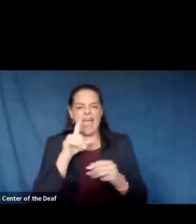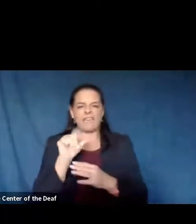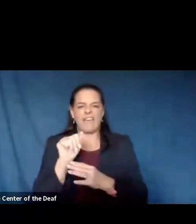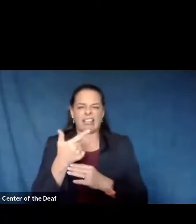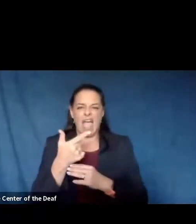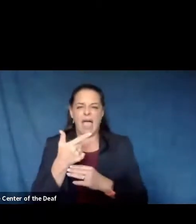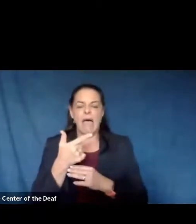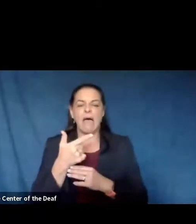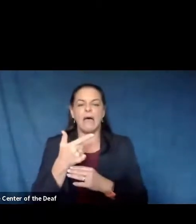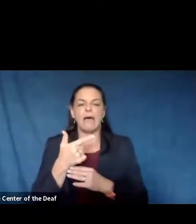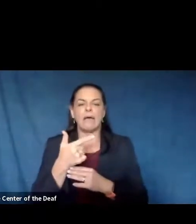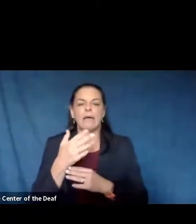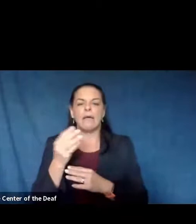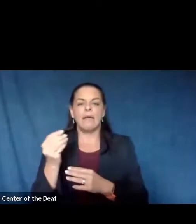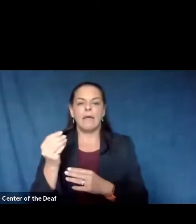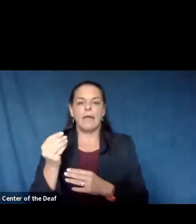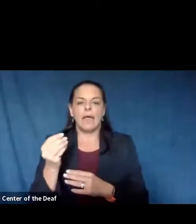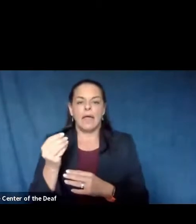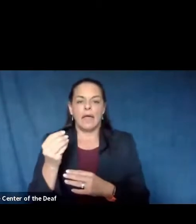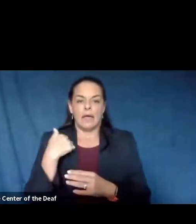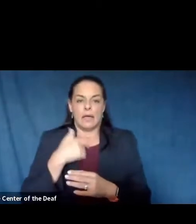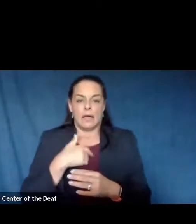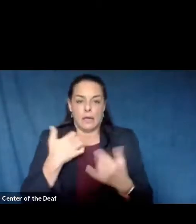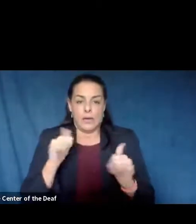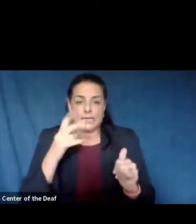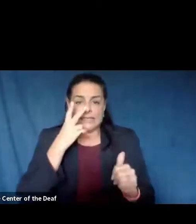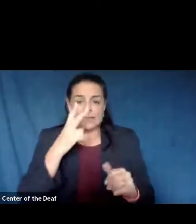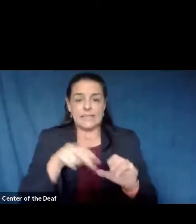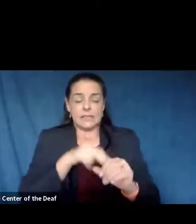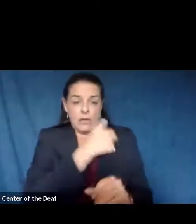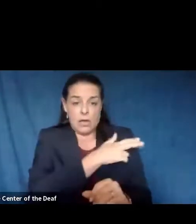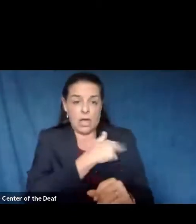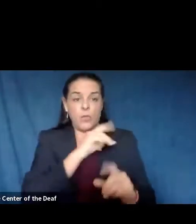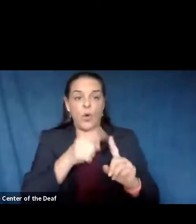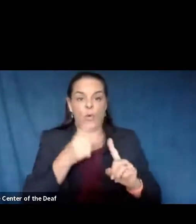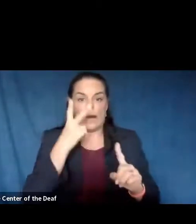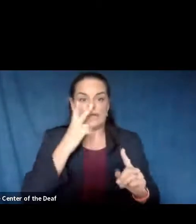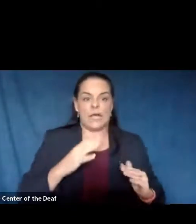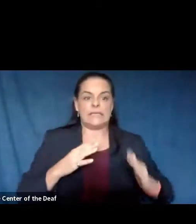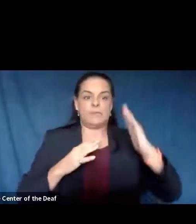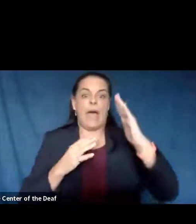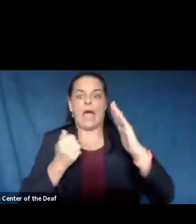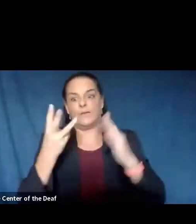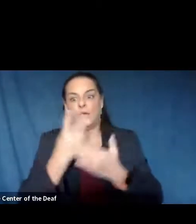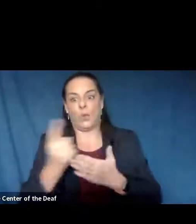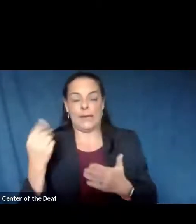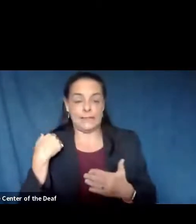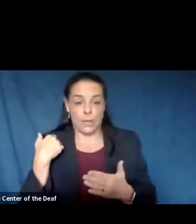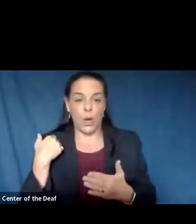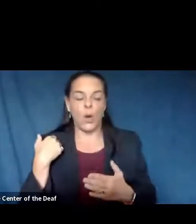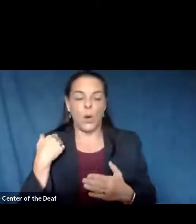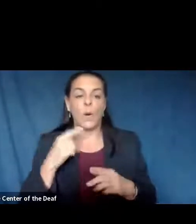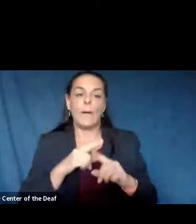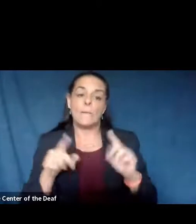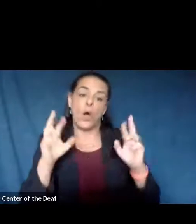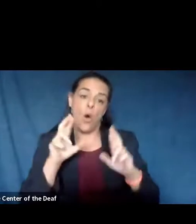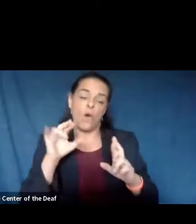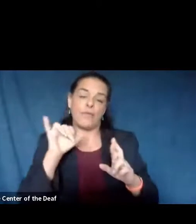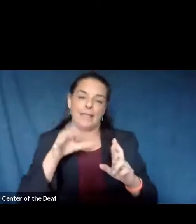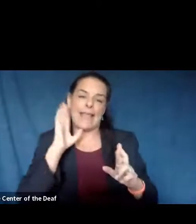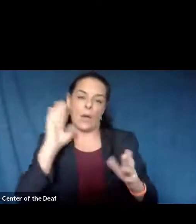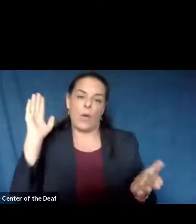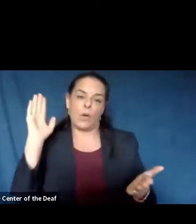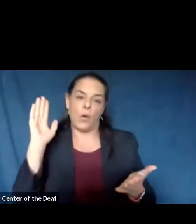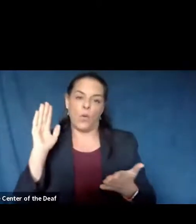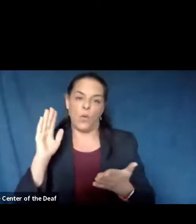there. And we're still seeing the hospitalizations from when we had our spikes a few weeks ago. But that hopefully that will go